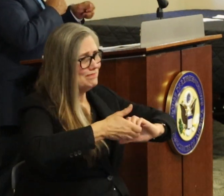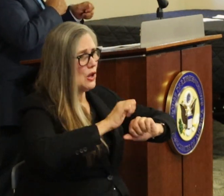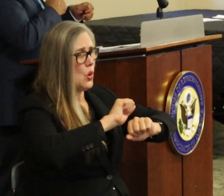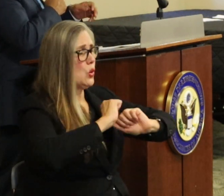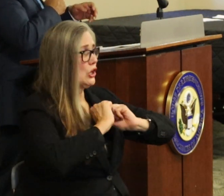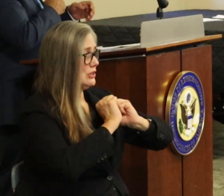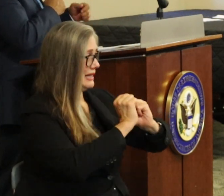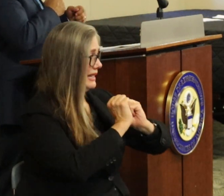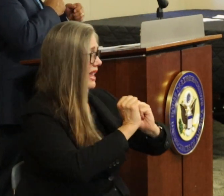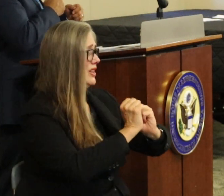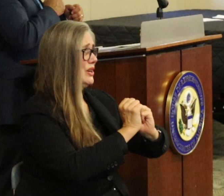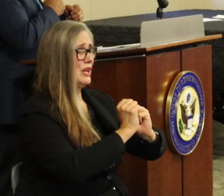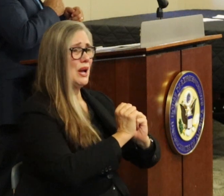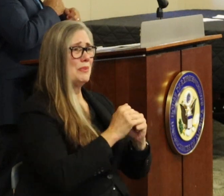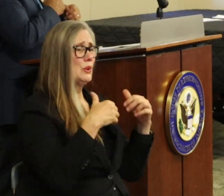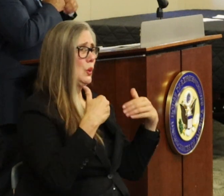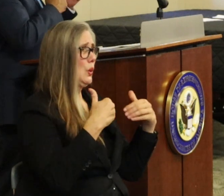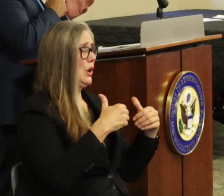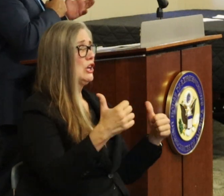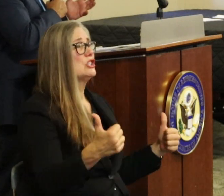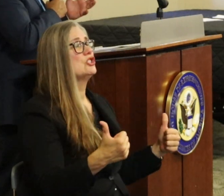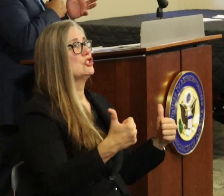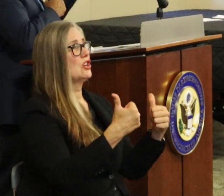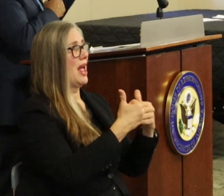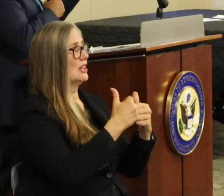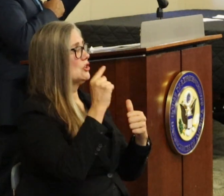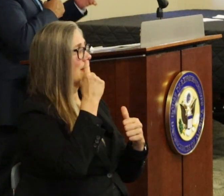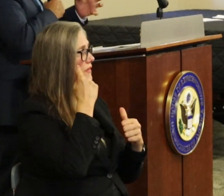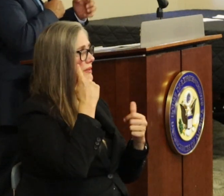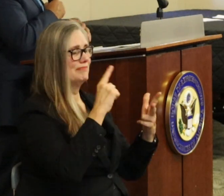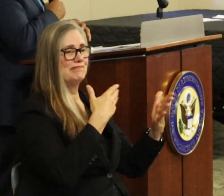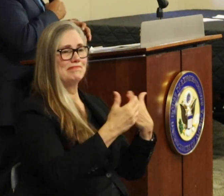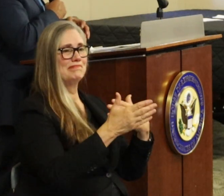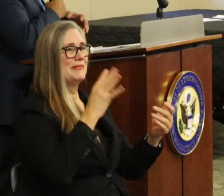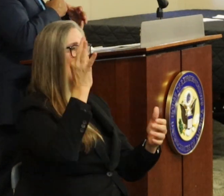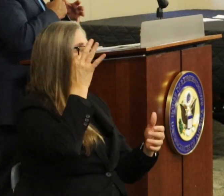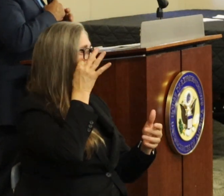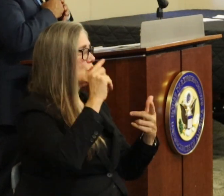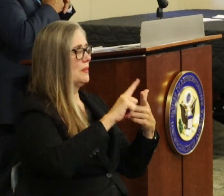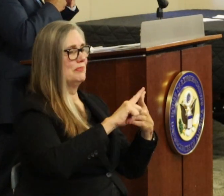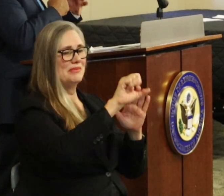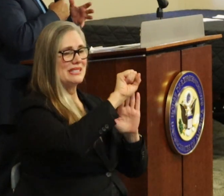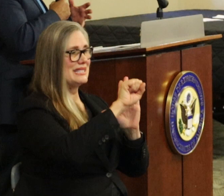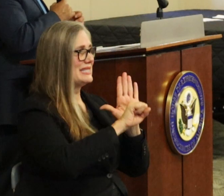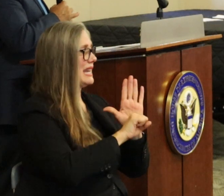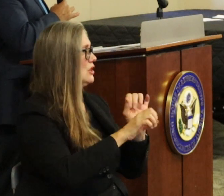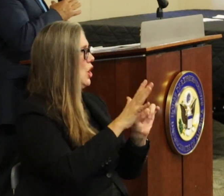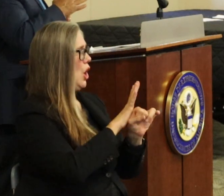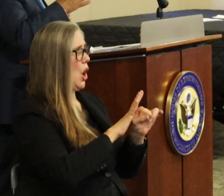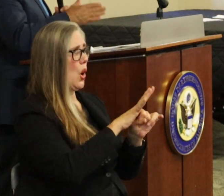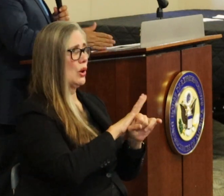is a challenge that has challenged us all in government, federal, state, and local. We continue to do our